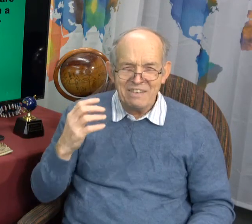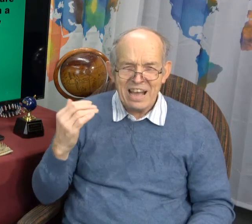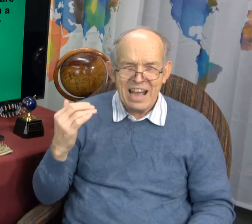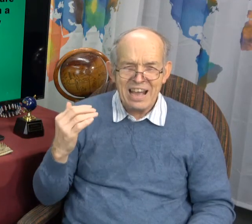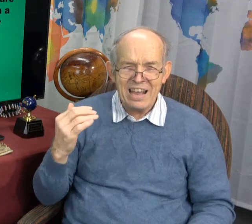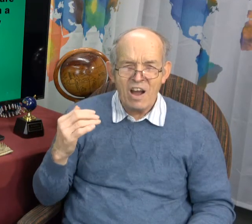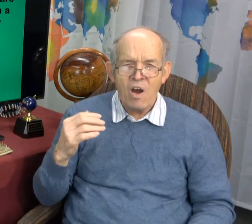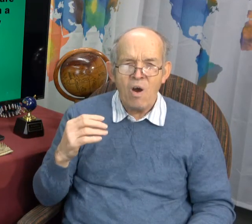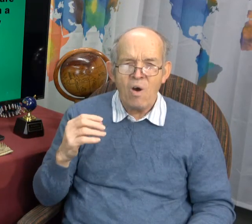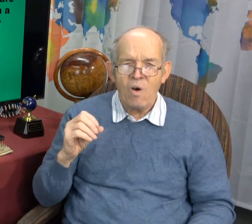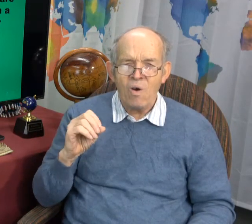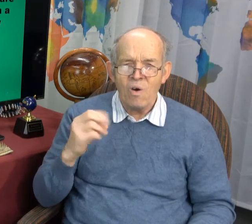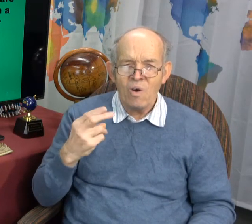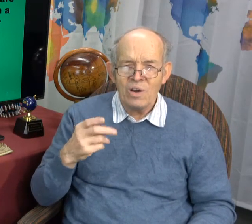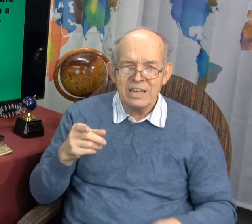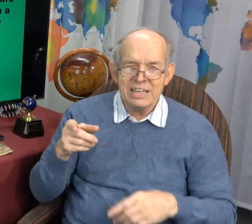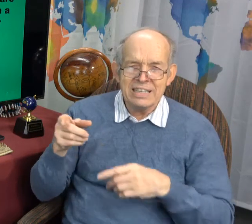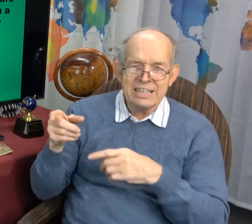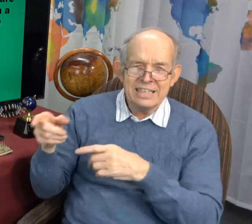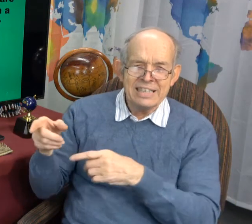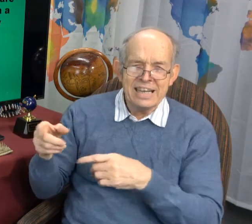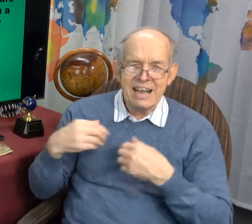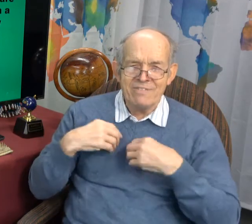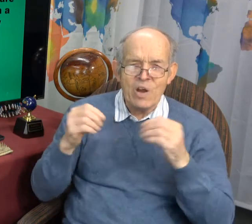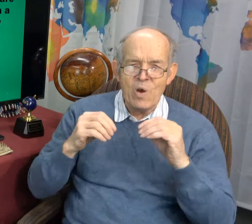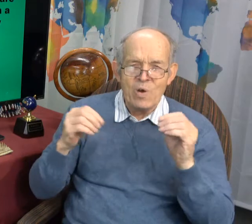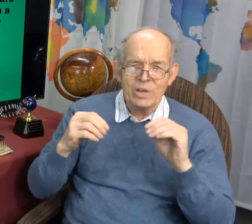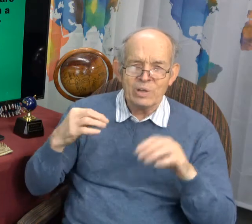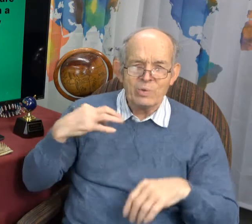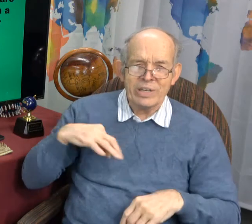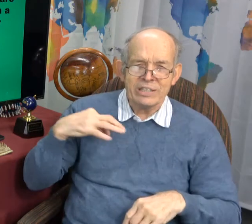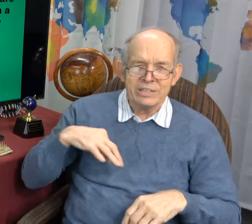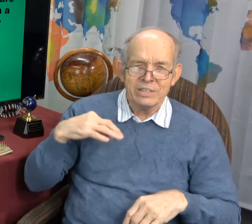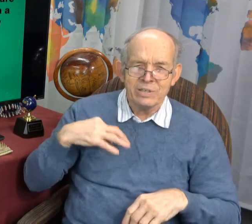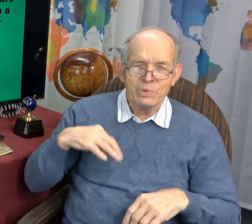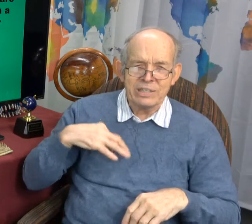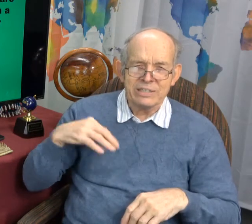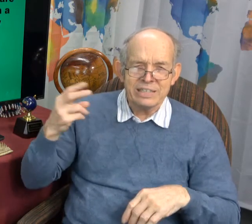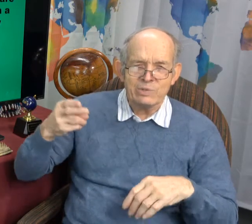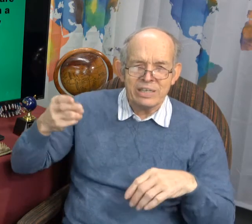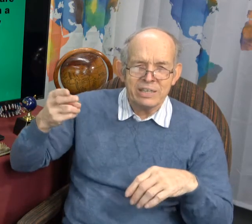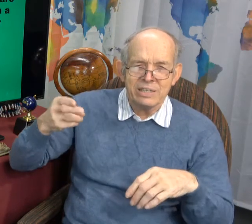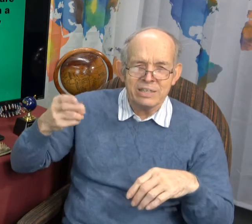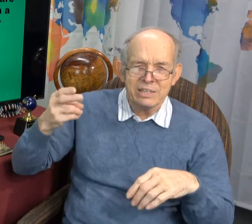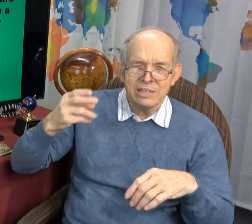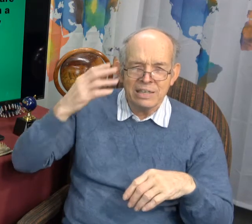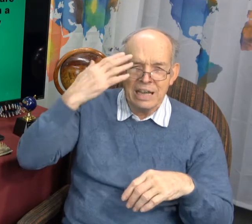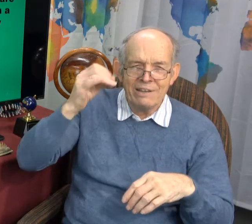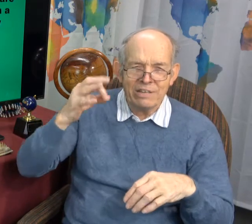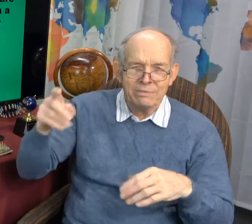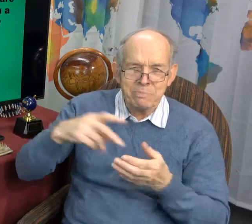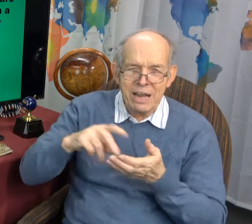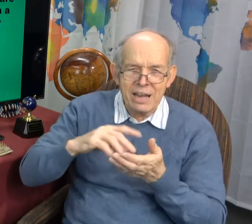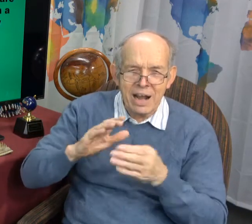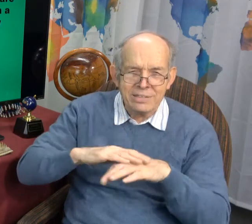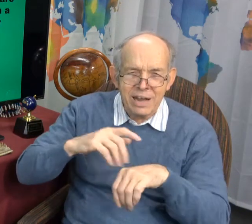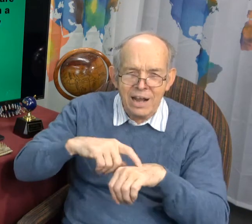Yeah! Oh, I am no critic history. And we'll pay our time